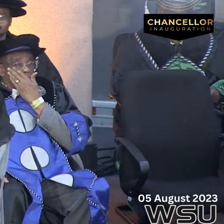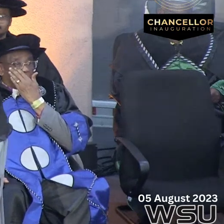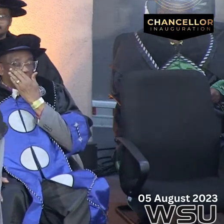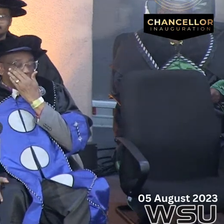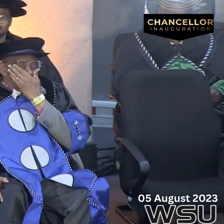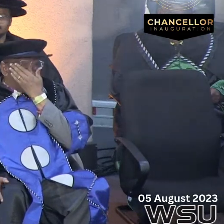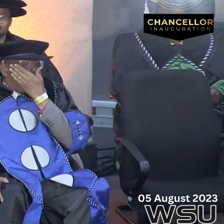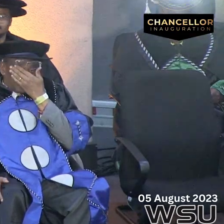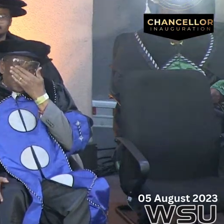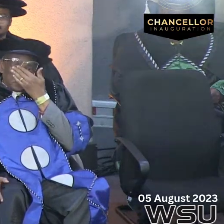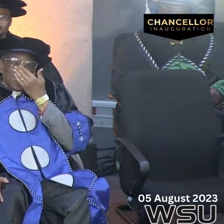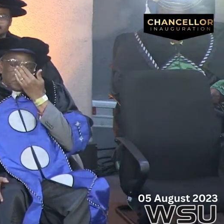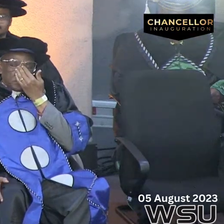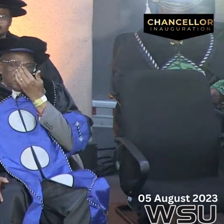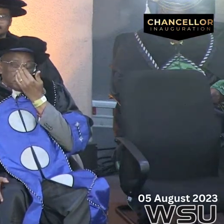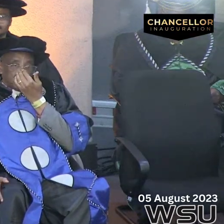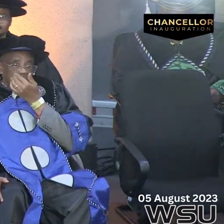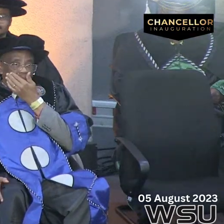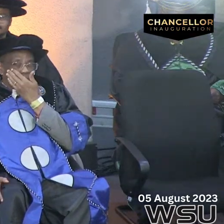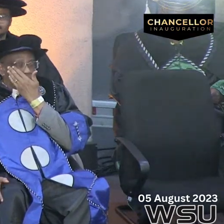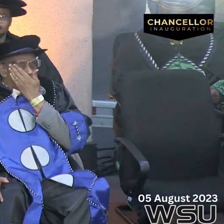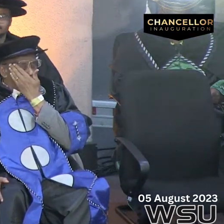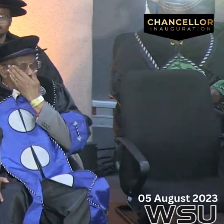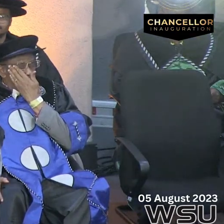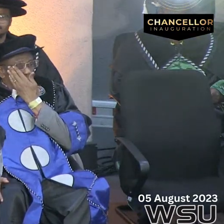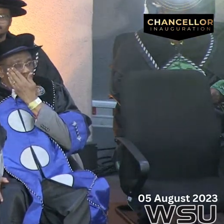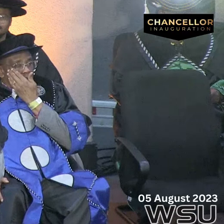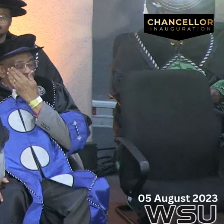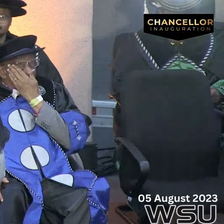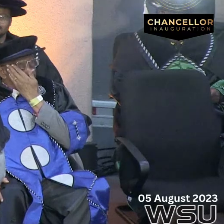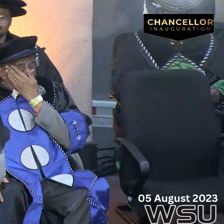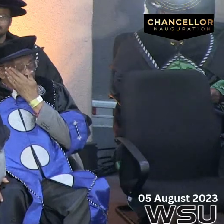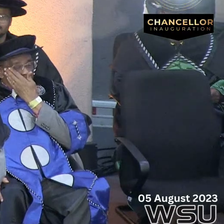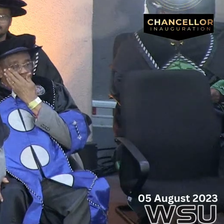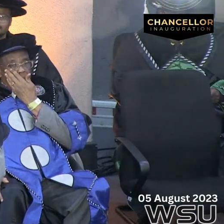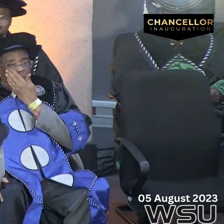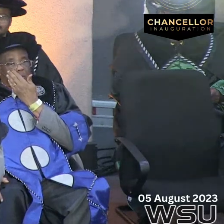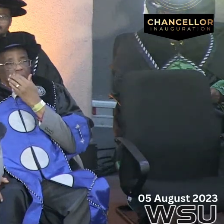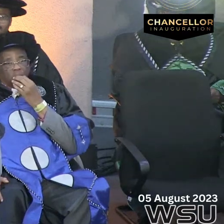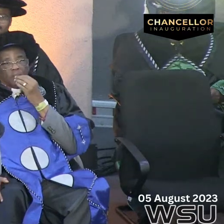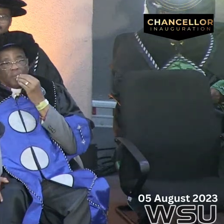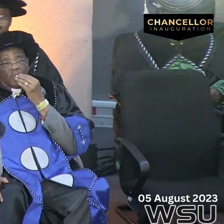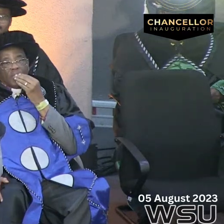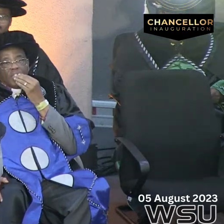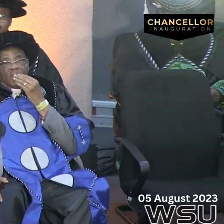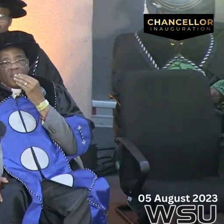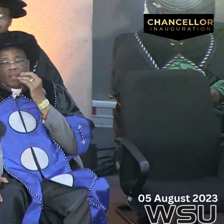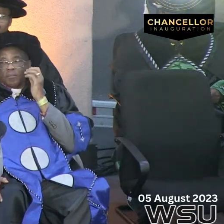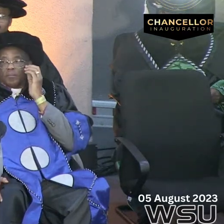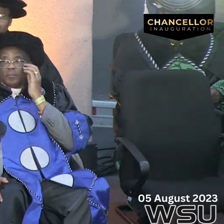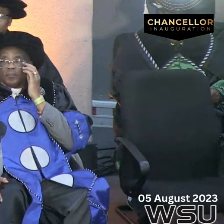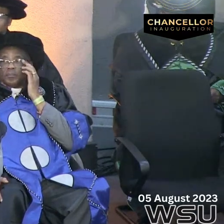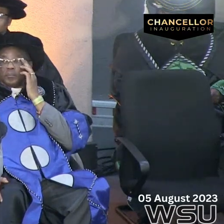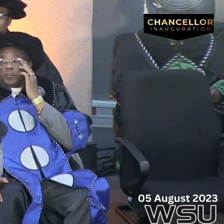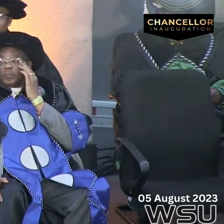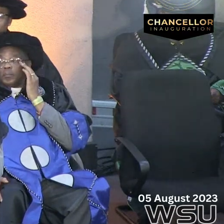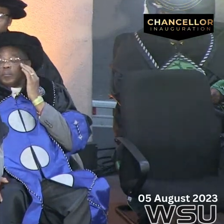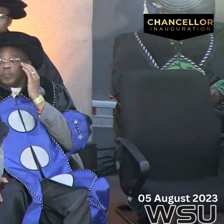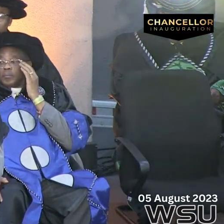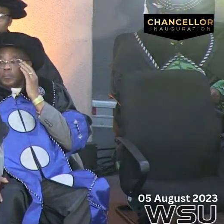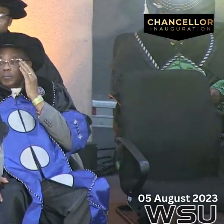as far back as 1987, before many of you at the back there were born,